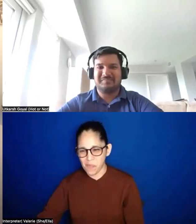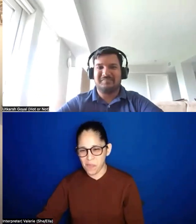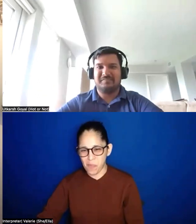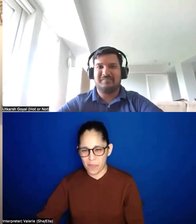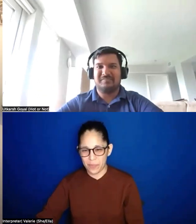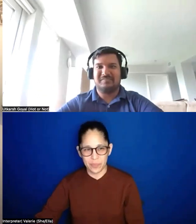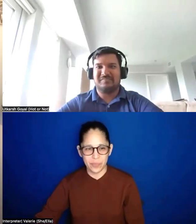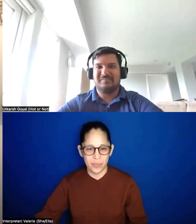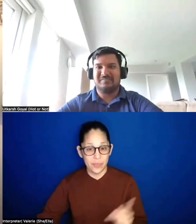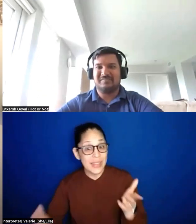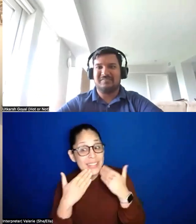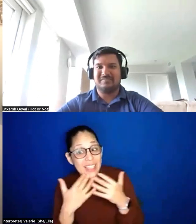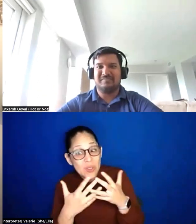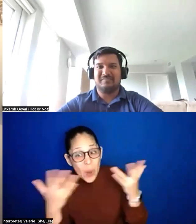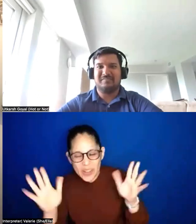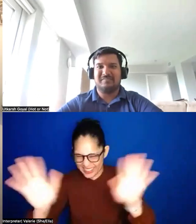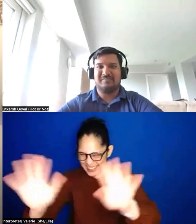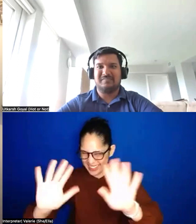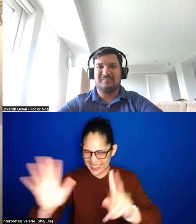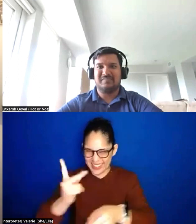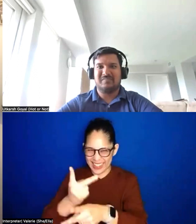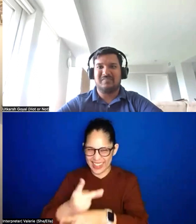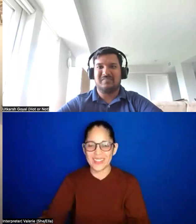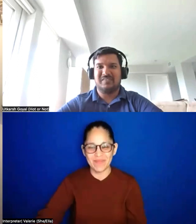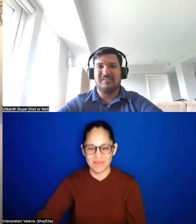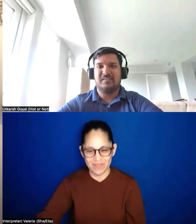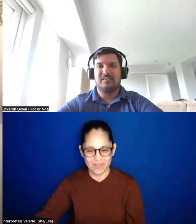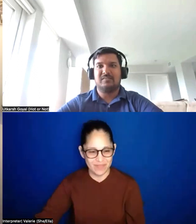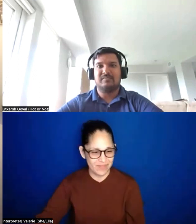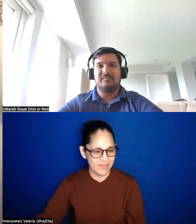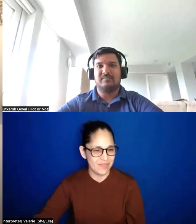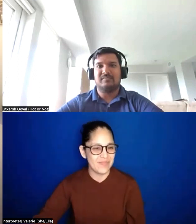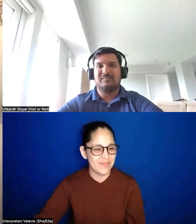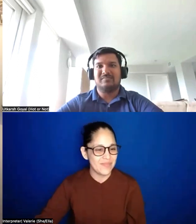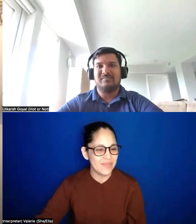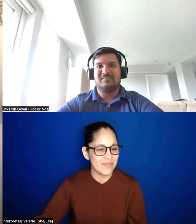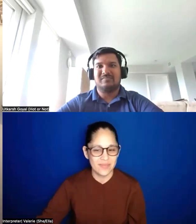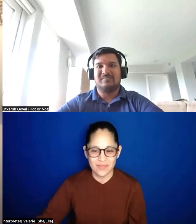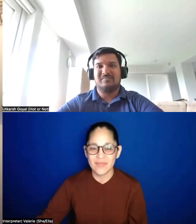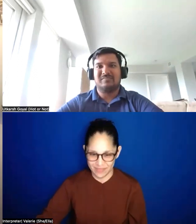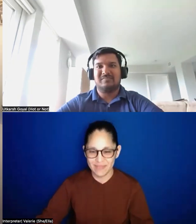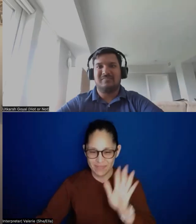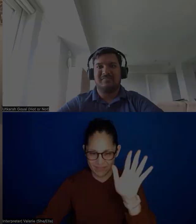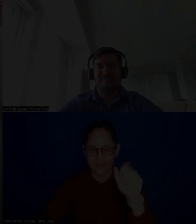Thank you so much, everyone. Thank you. Bye. Bye. Thank you. Thank you, everybody. Great insight.